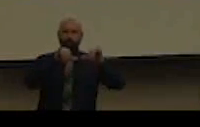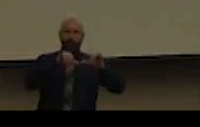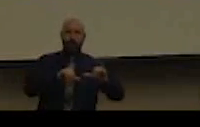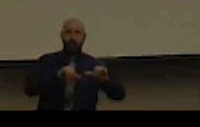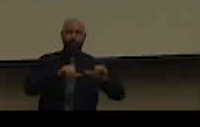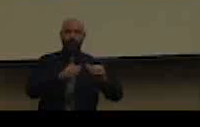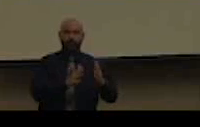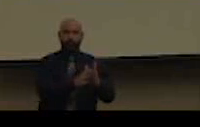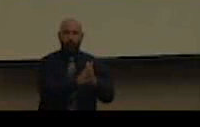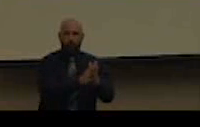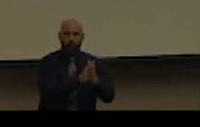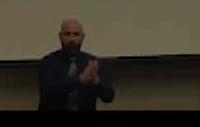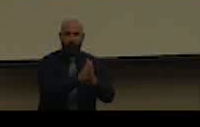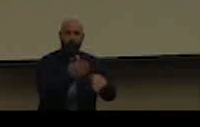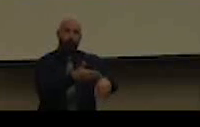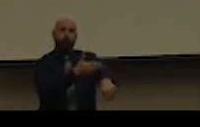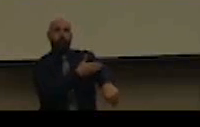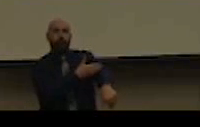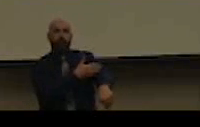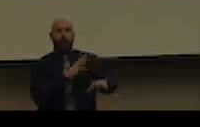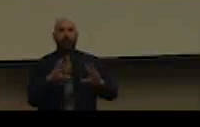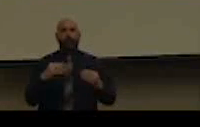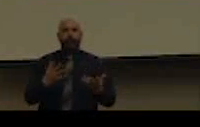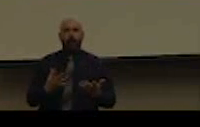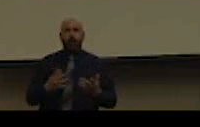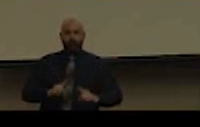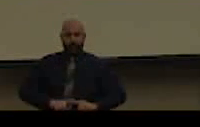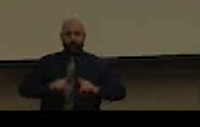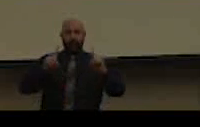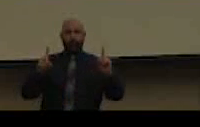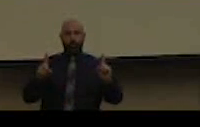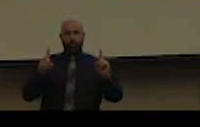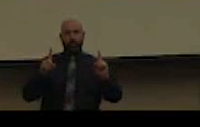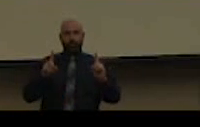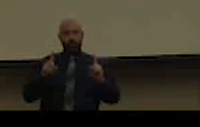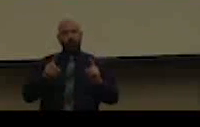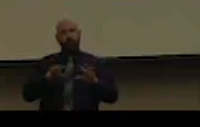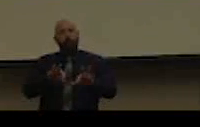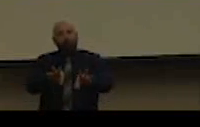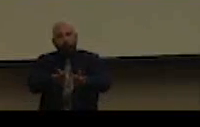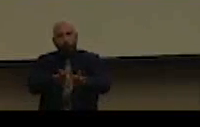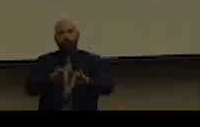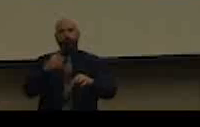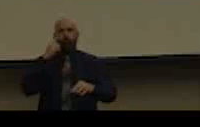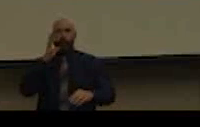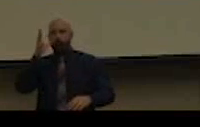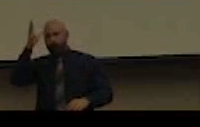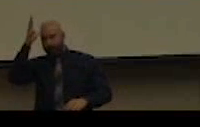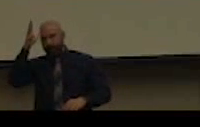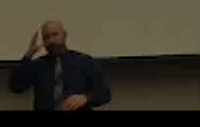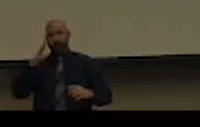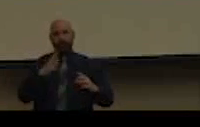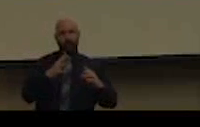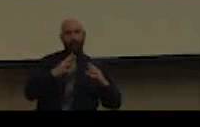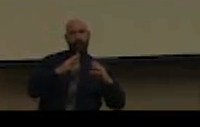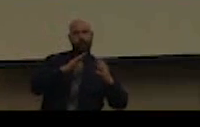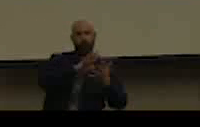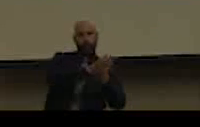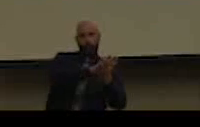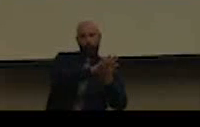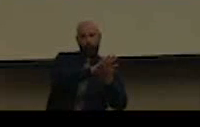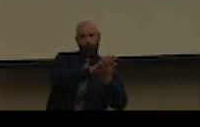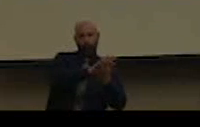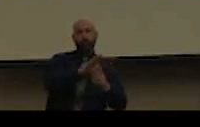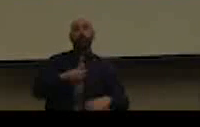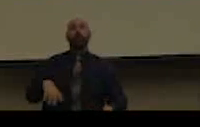and provide meaningful differentiation for parents and providers where it exists. And it is just true that in the old proficient range,